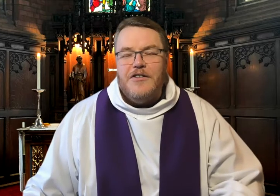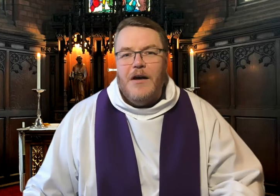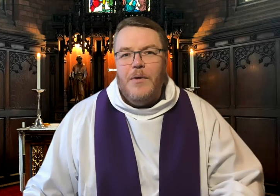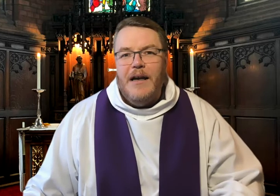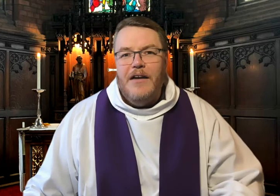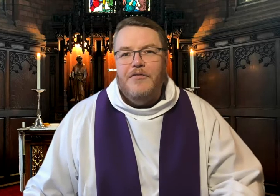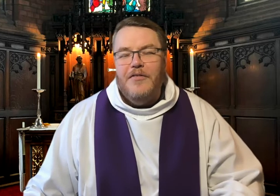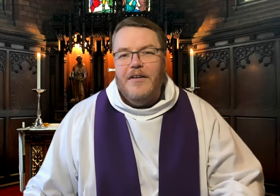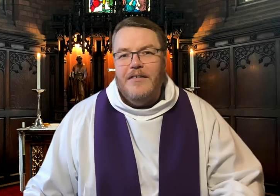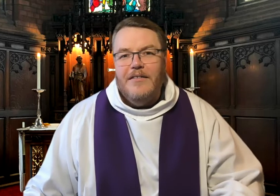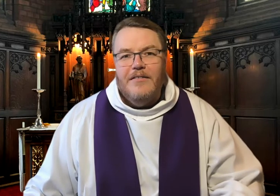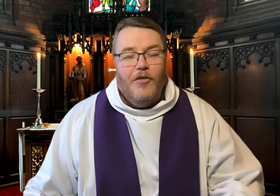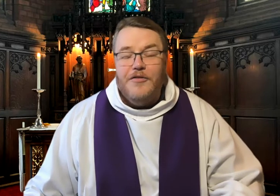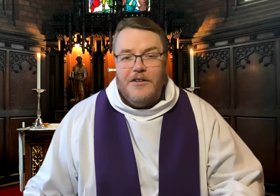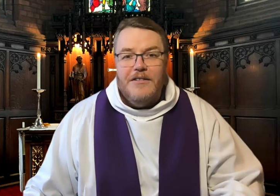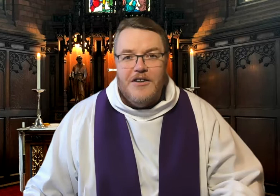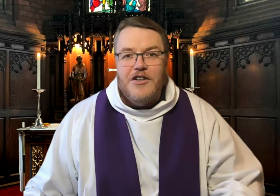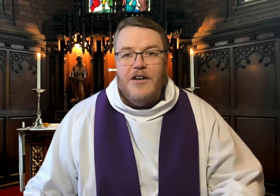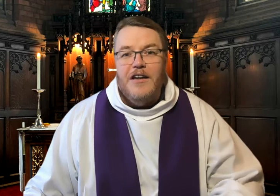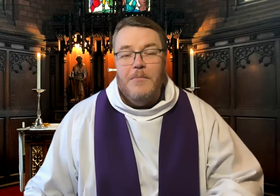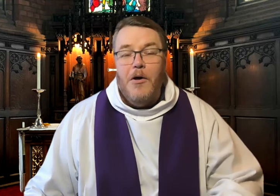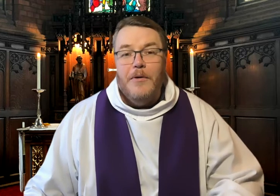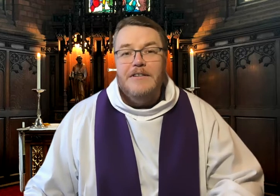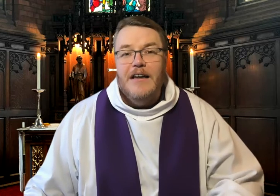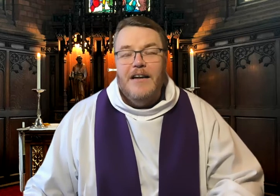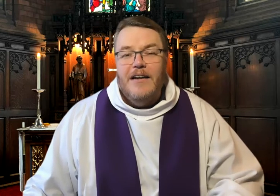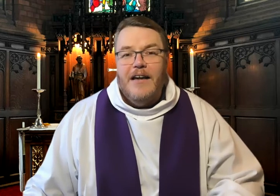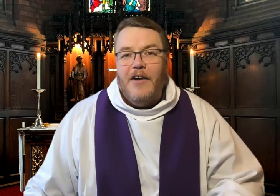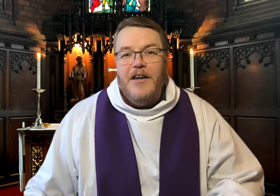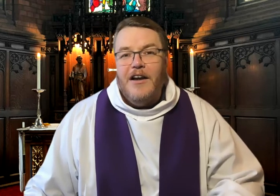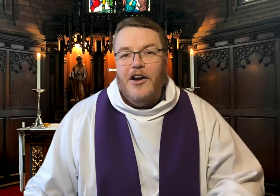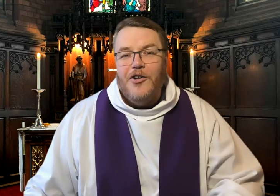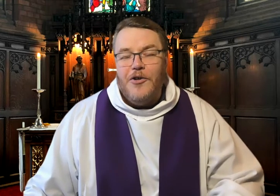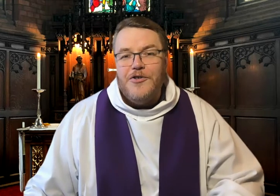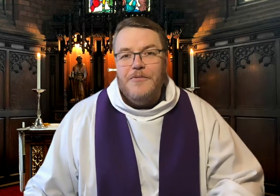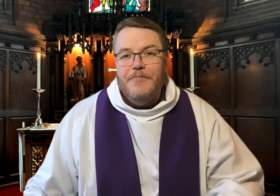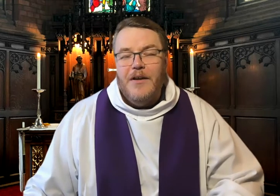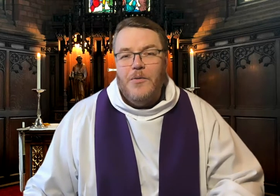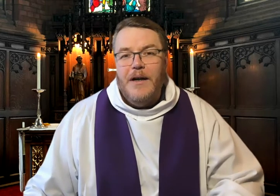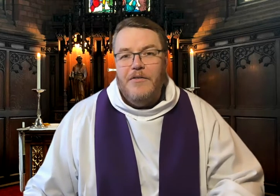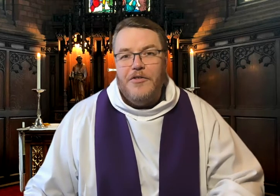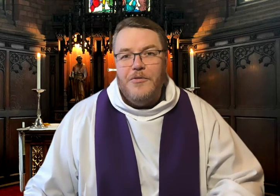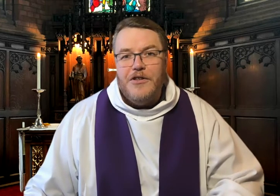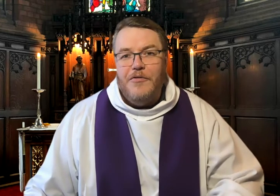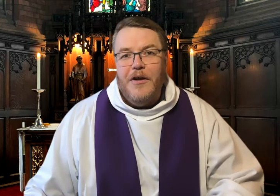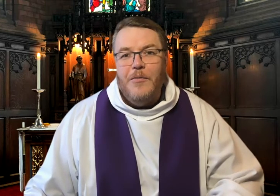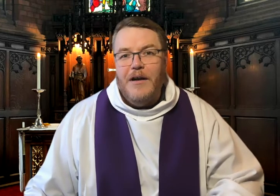we live often, and certainly at the moment, carrying a cross. We live through suffering, we live